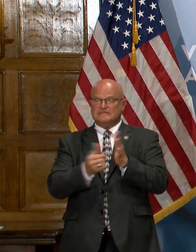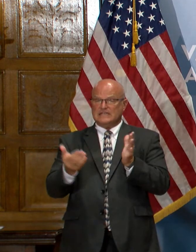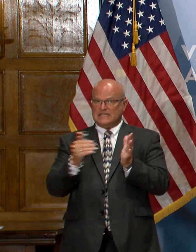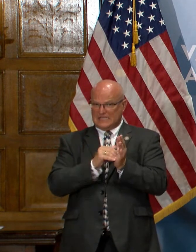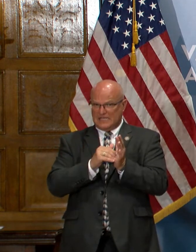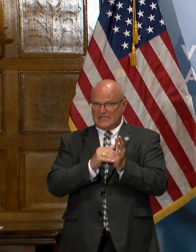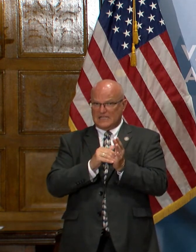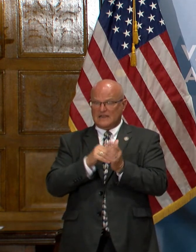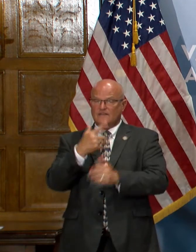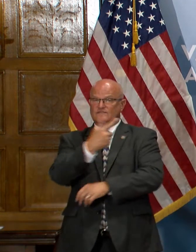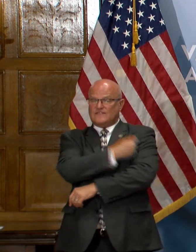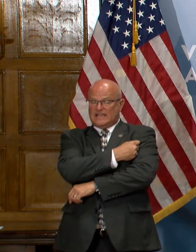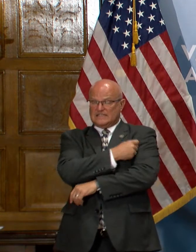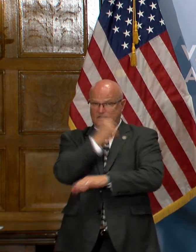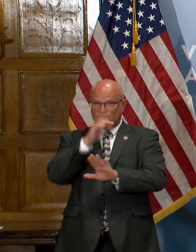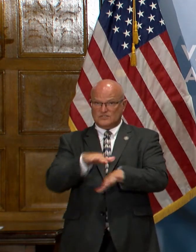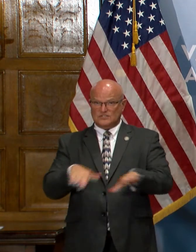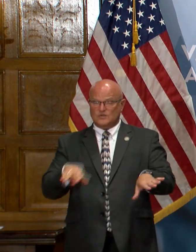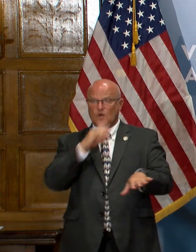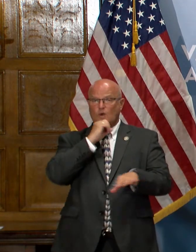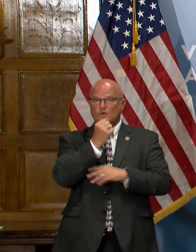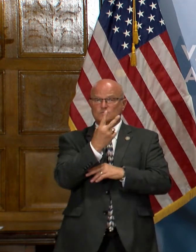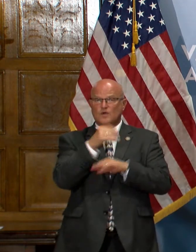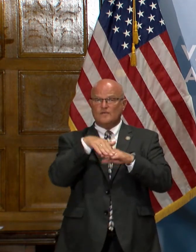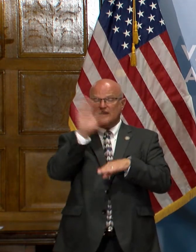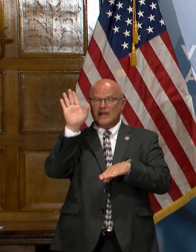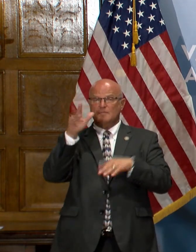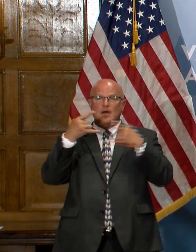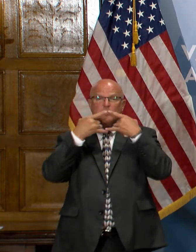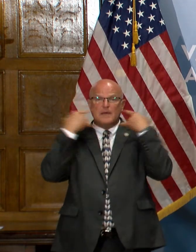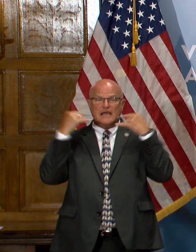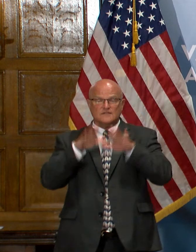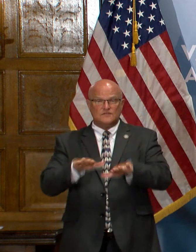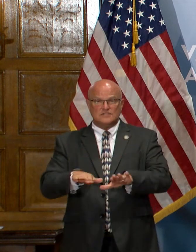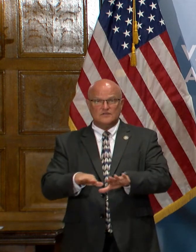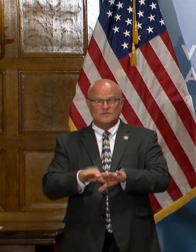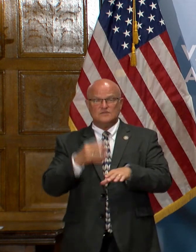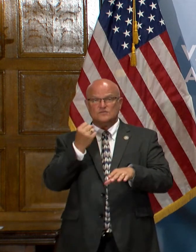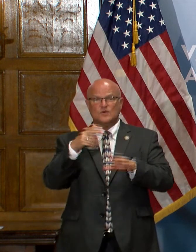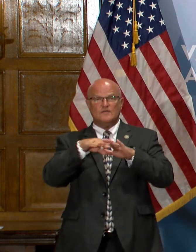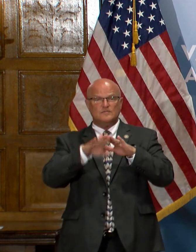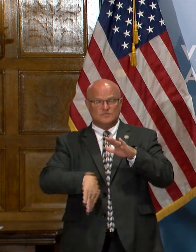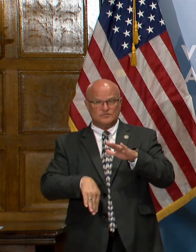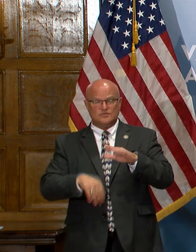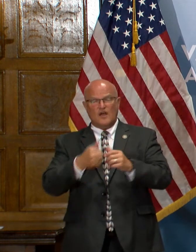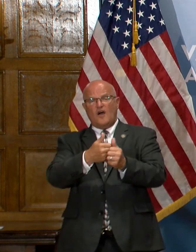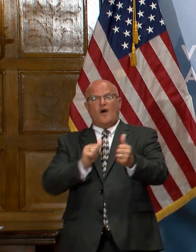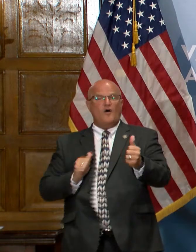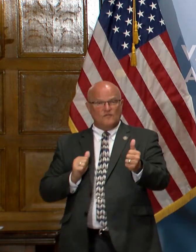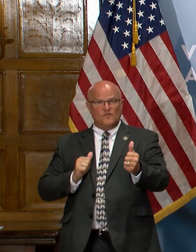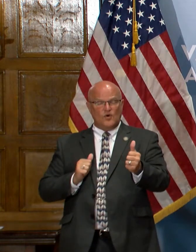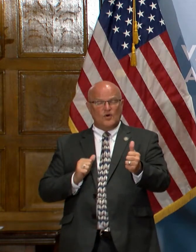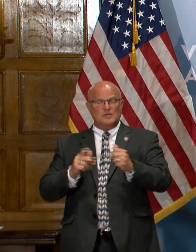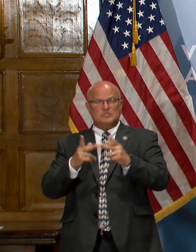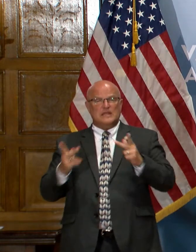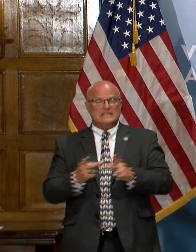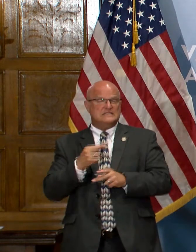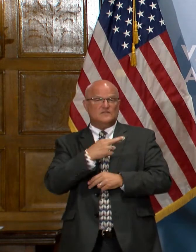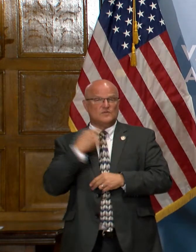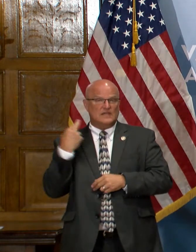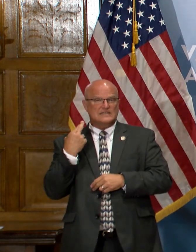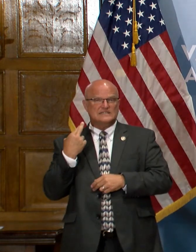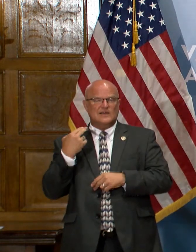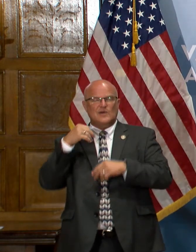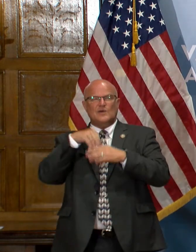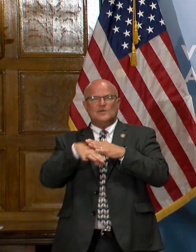reemphasize vaccination for children, masking for children, avoiding of those activities that are going to place them at risk. As the Governor mentioned, we're going